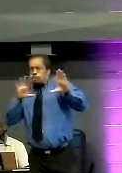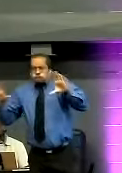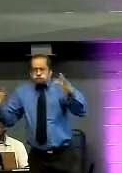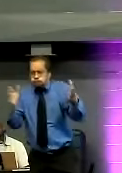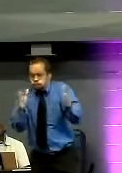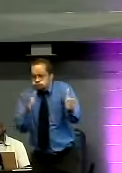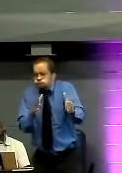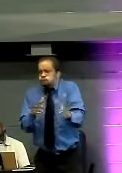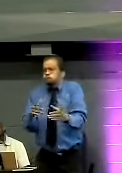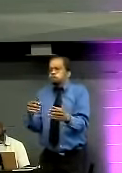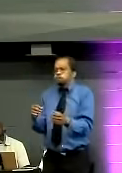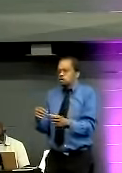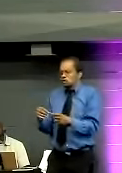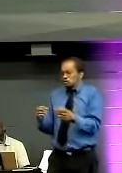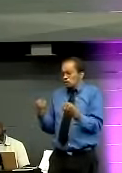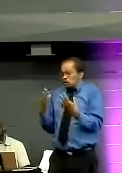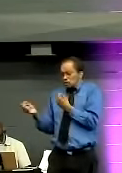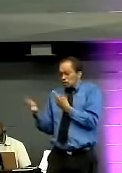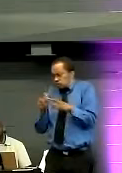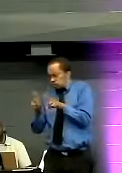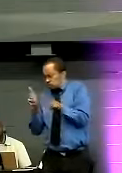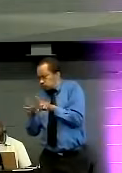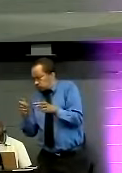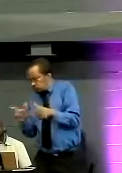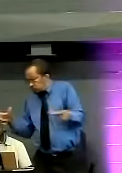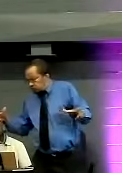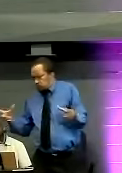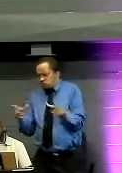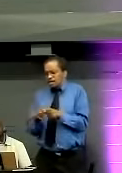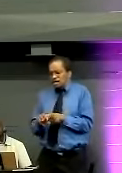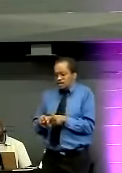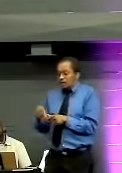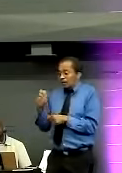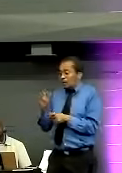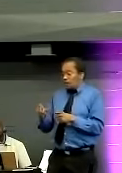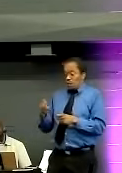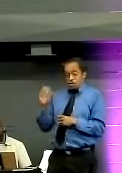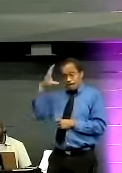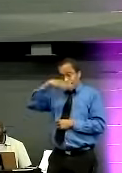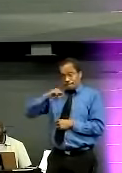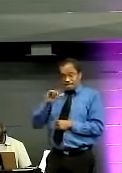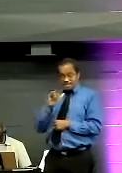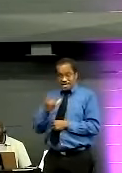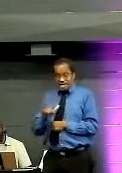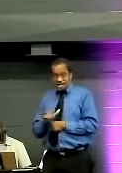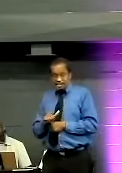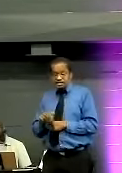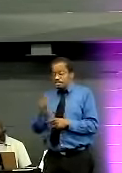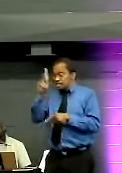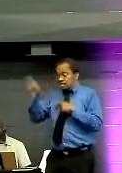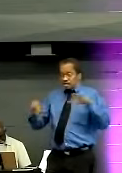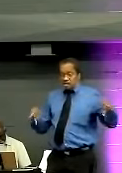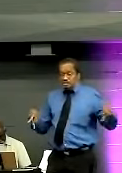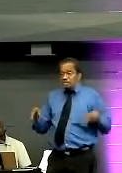tongues. Here comes the glossolalia, the speaking in foreign languages. Hold on, don't miss it. Because the people